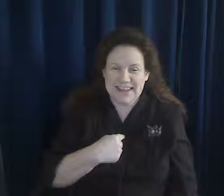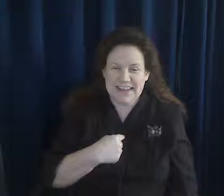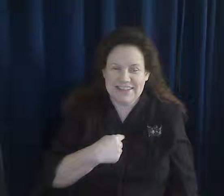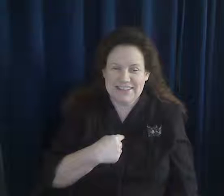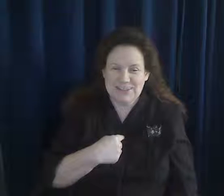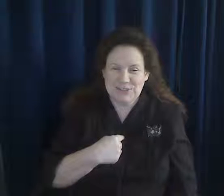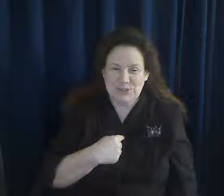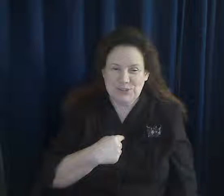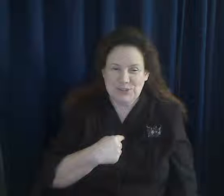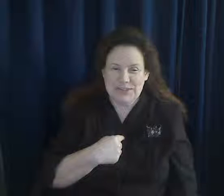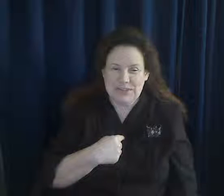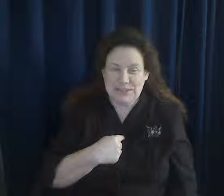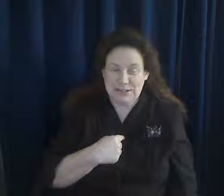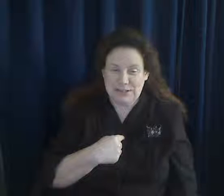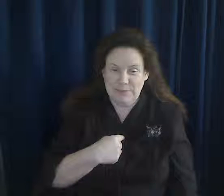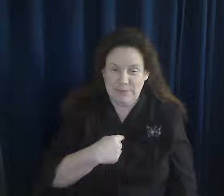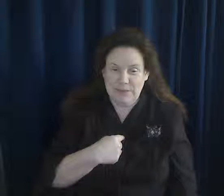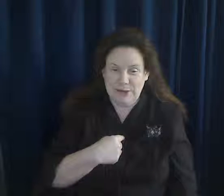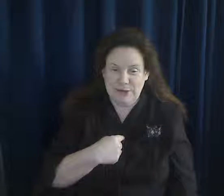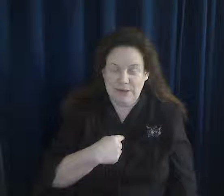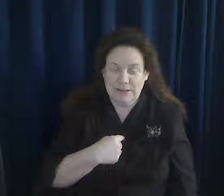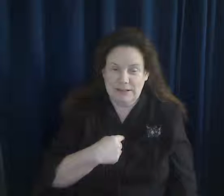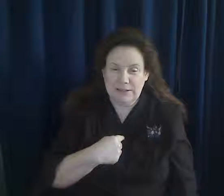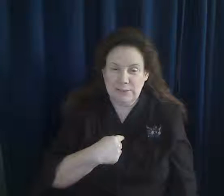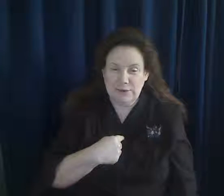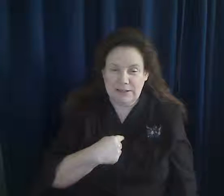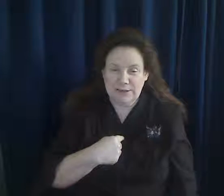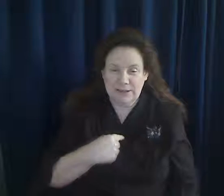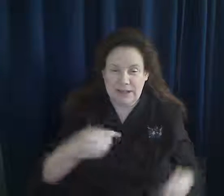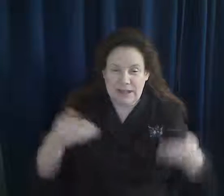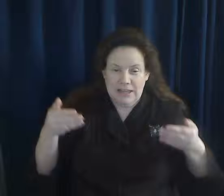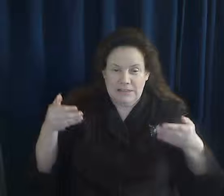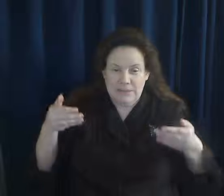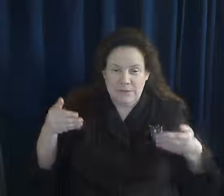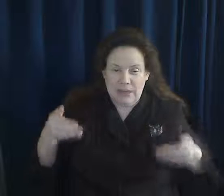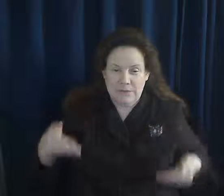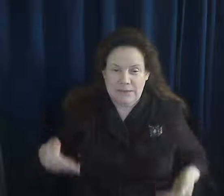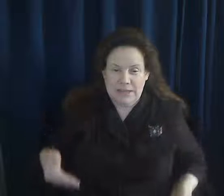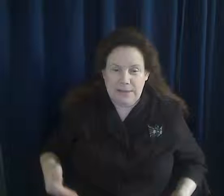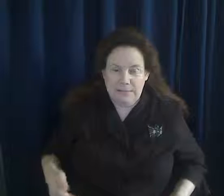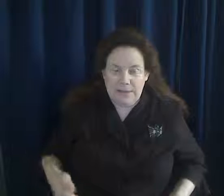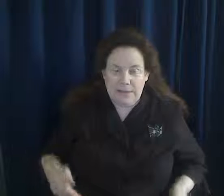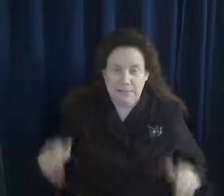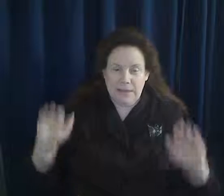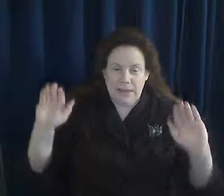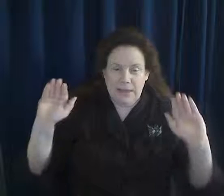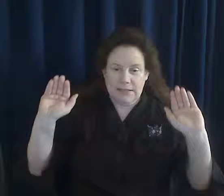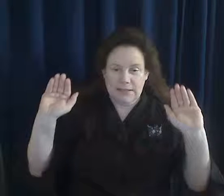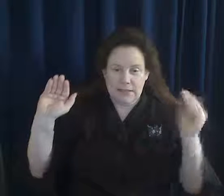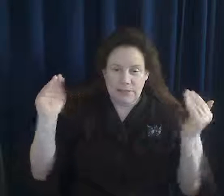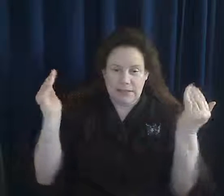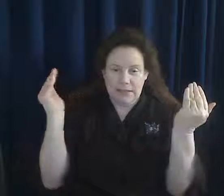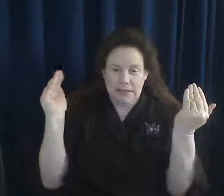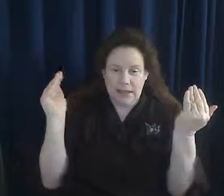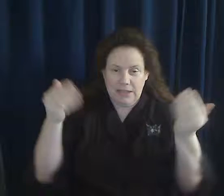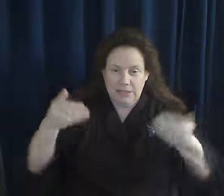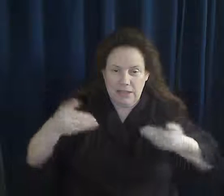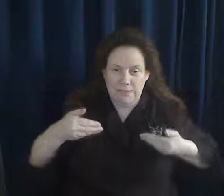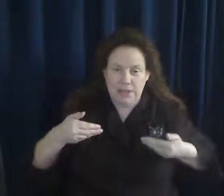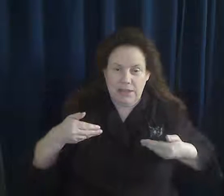I like to do signs that are a little bit bigger and a little prettier. So I would say me, and that's a right angle hand shape.